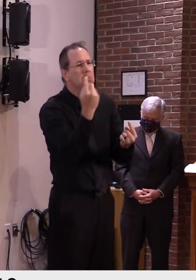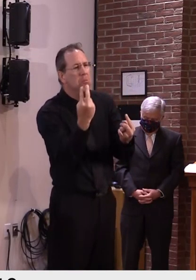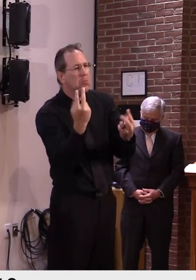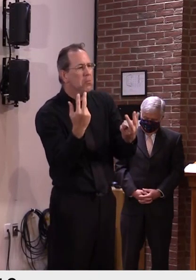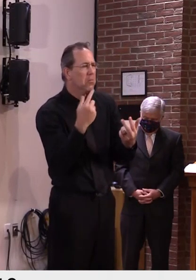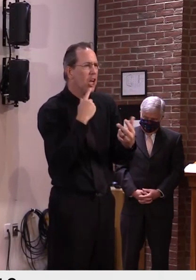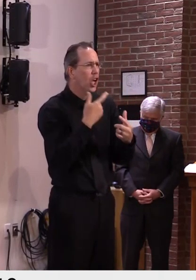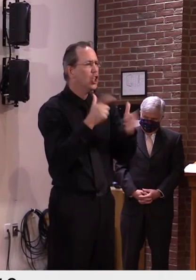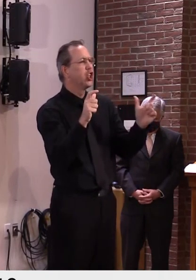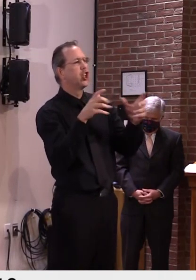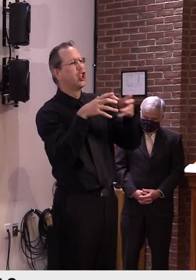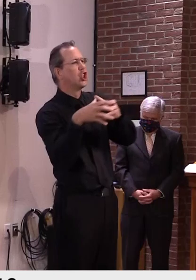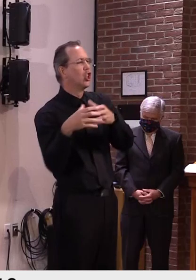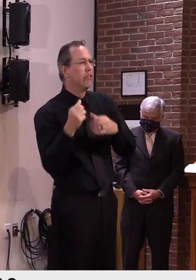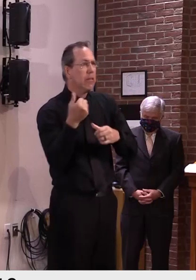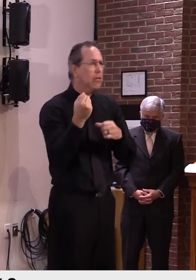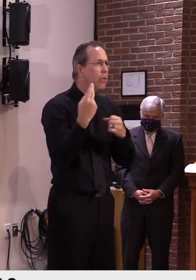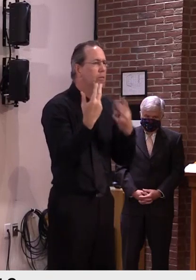Thank you.